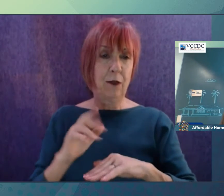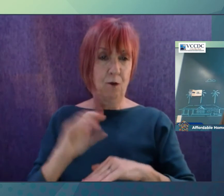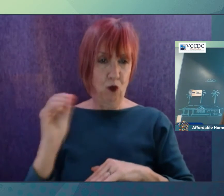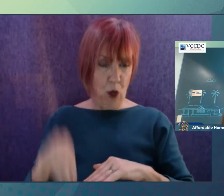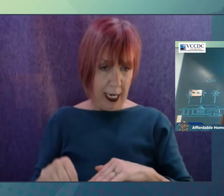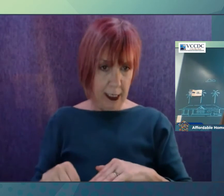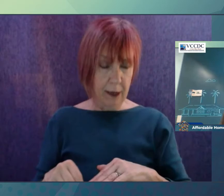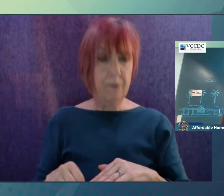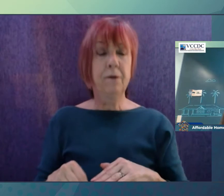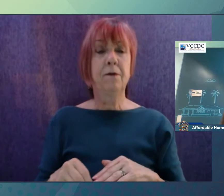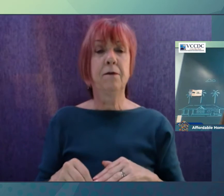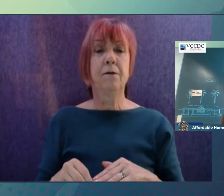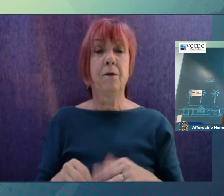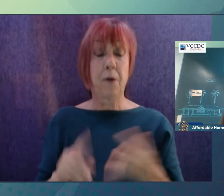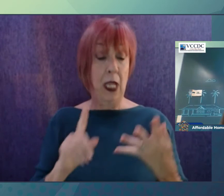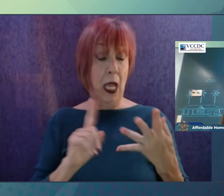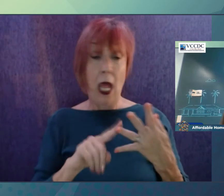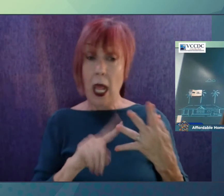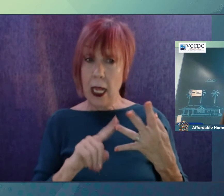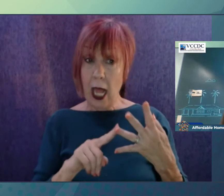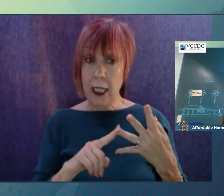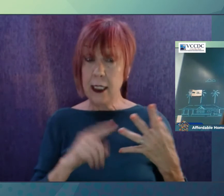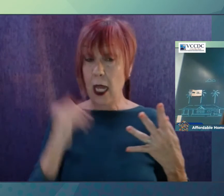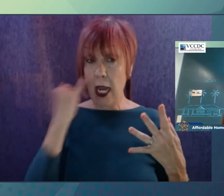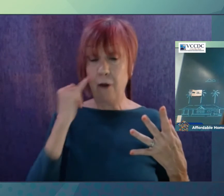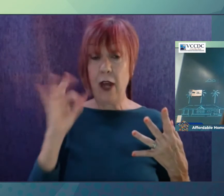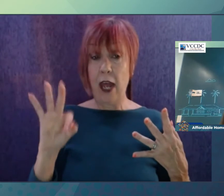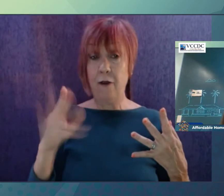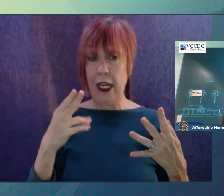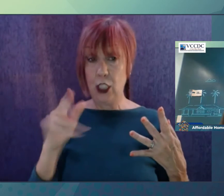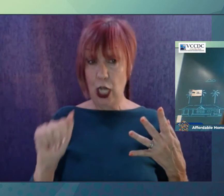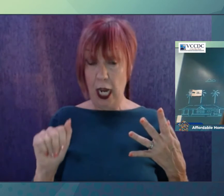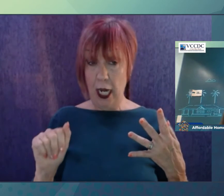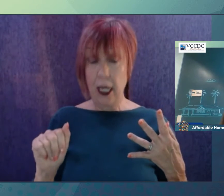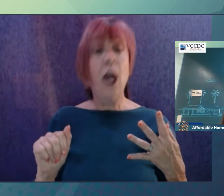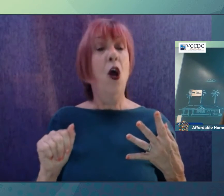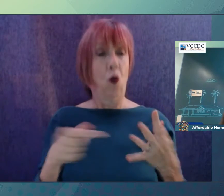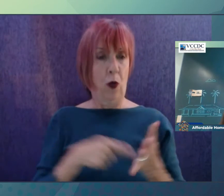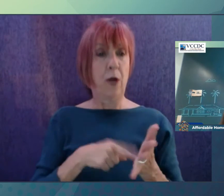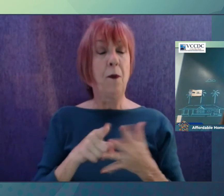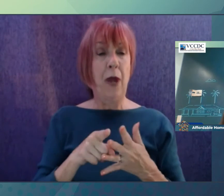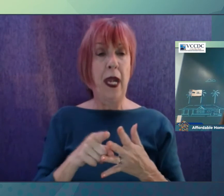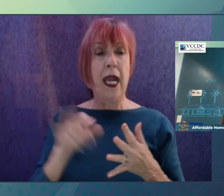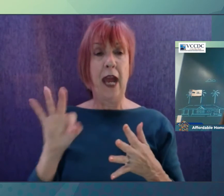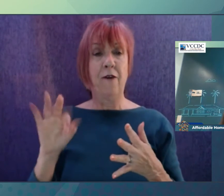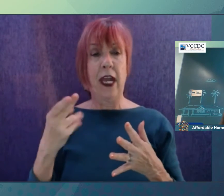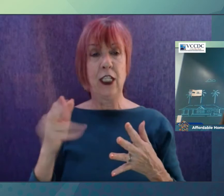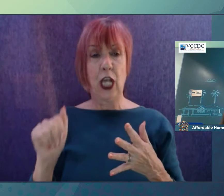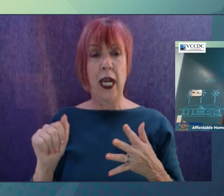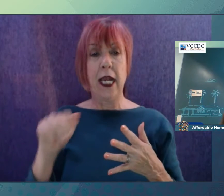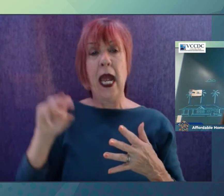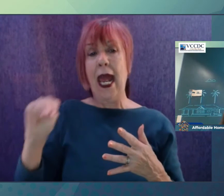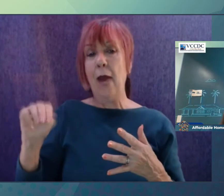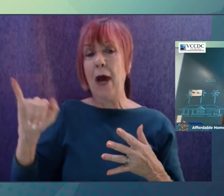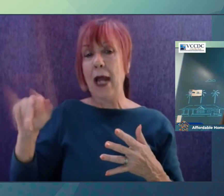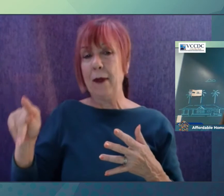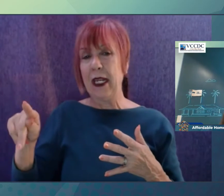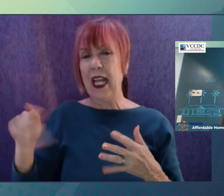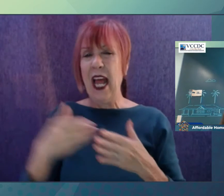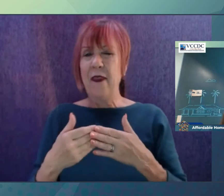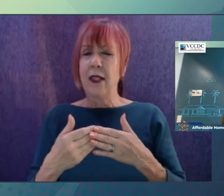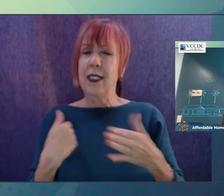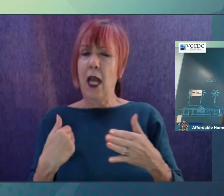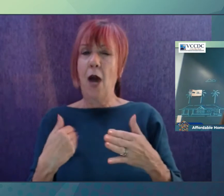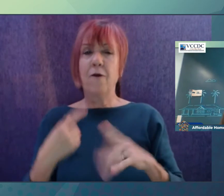market. Lastly, if it's an FHA transaction, we cover the FHA MIP, which is the upfront mortgage